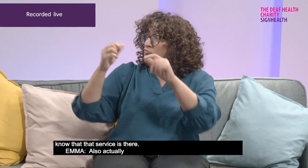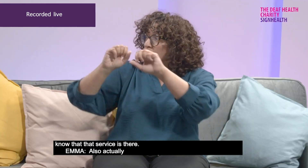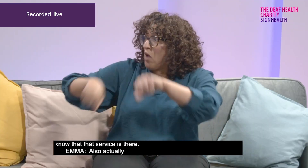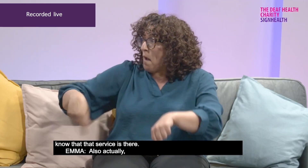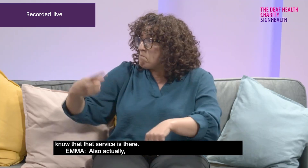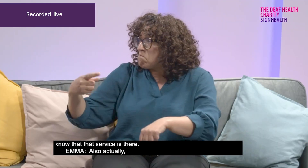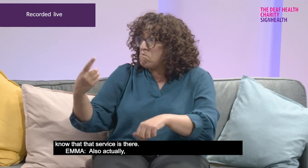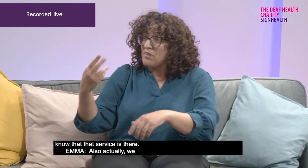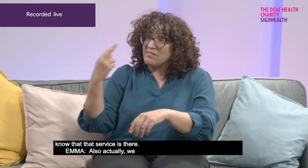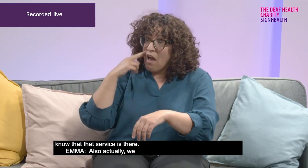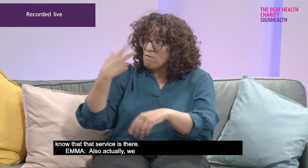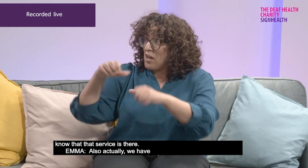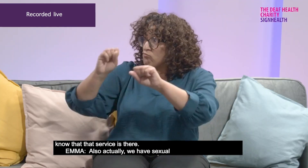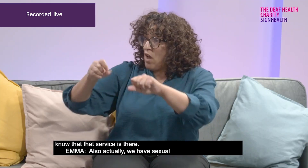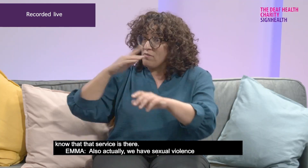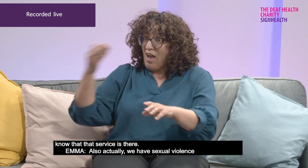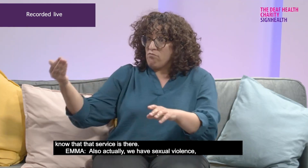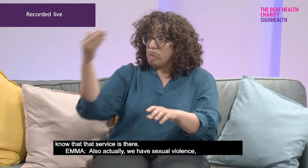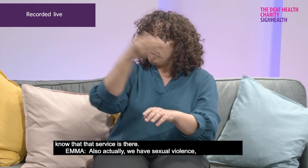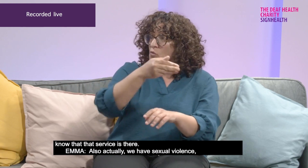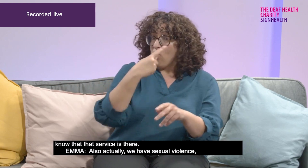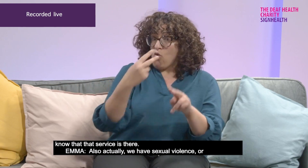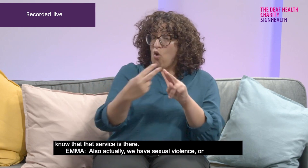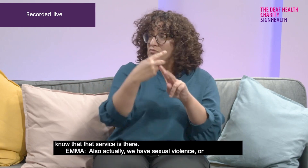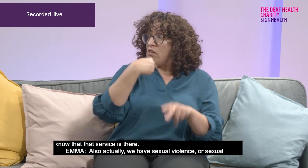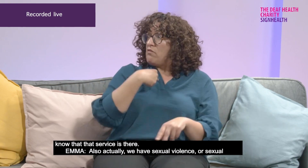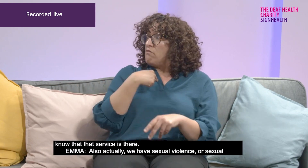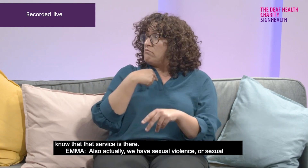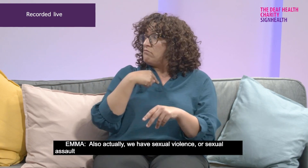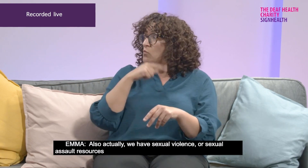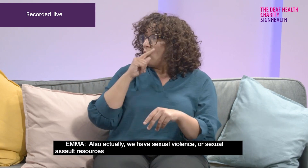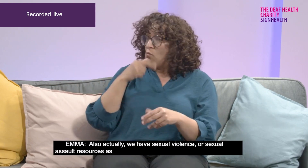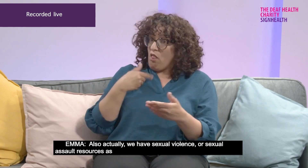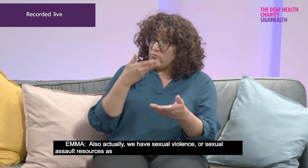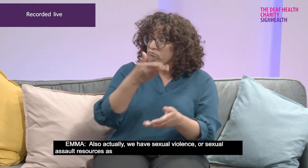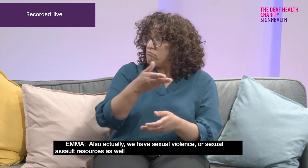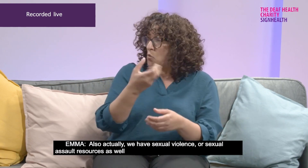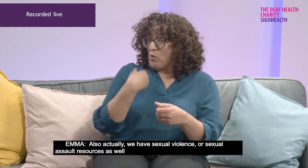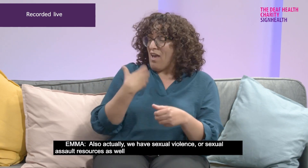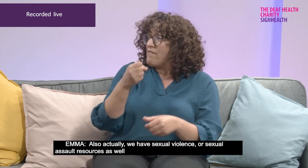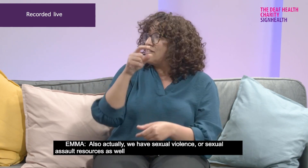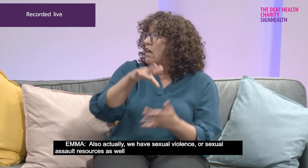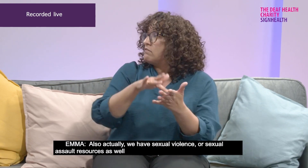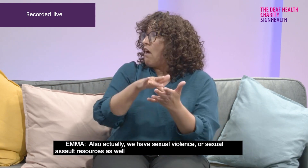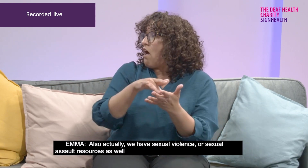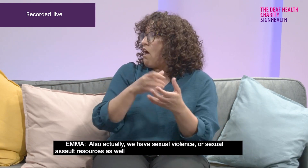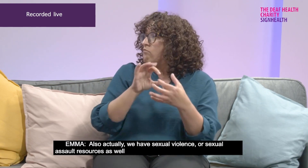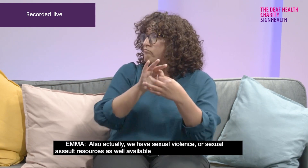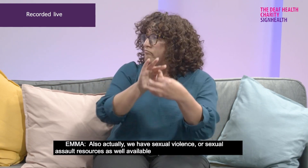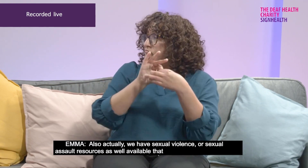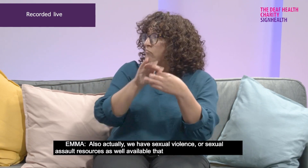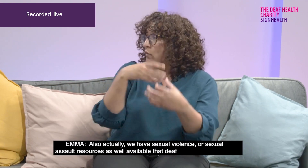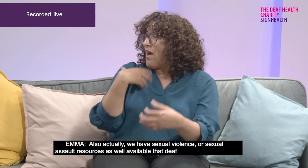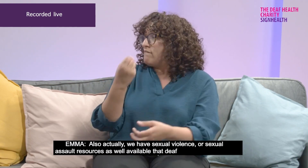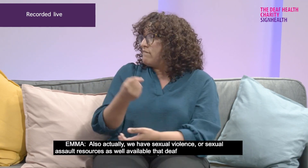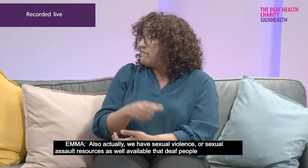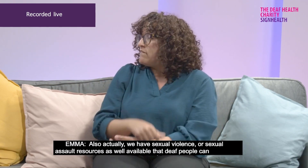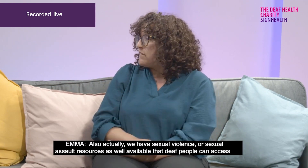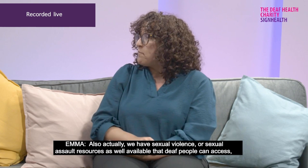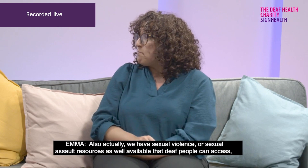Also, actually, we have sexual violence or sexual assault resources as well available that deaf people